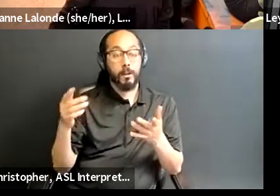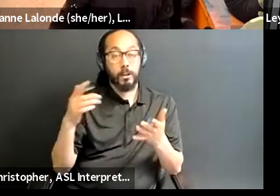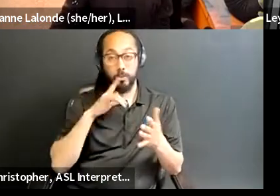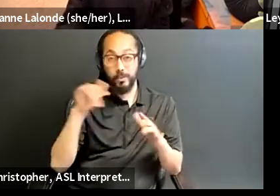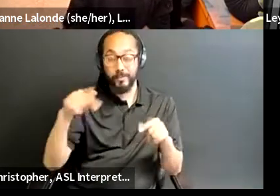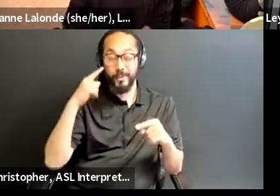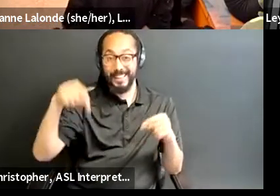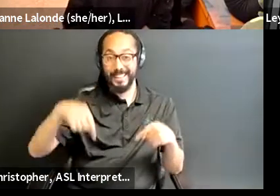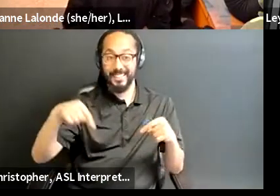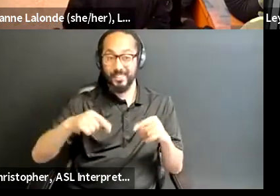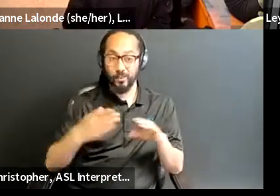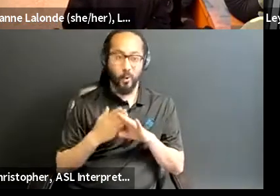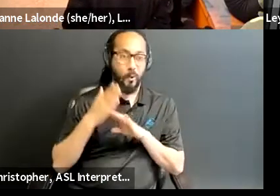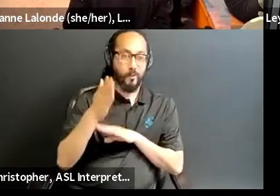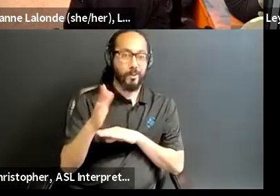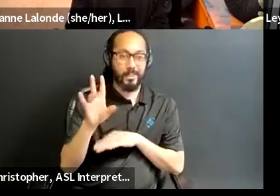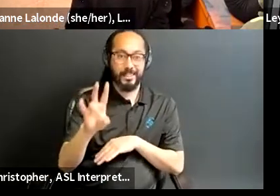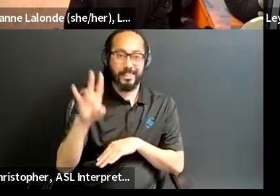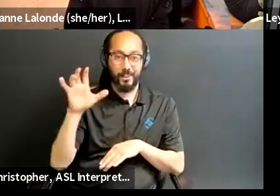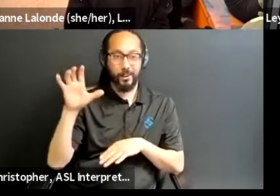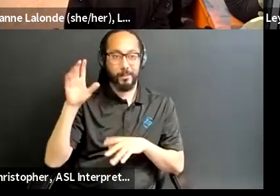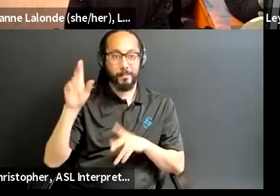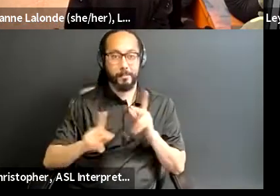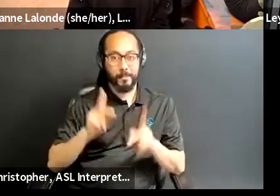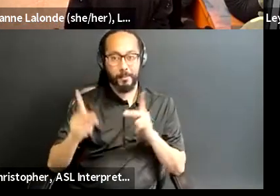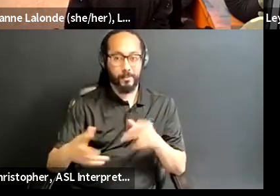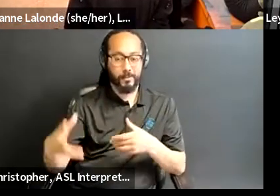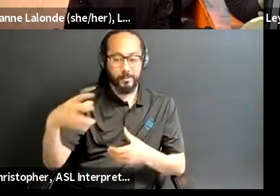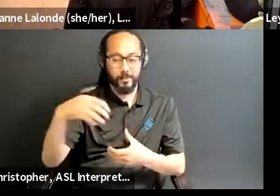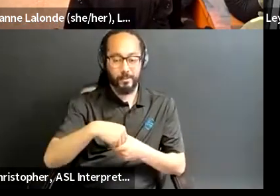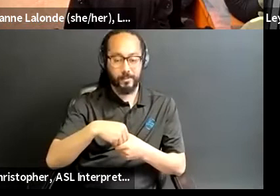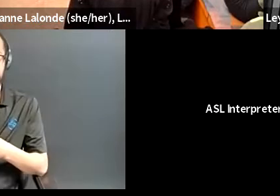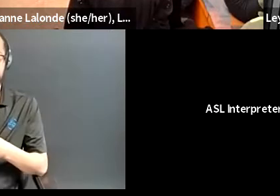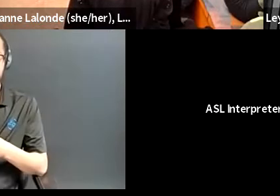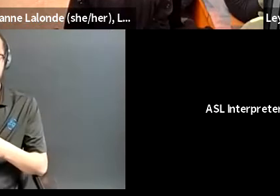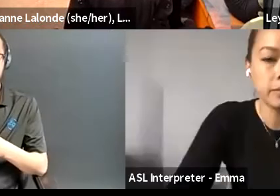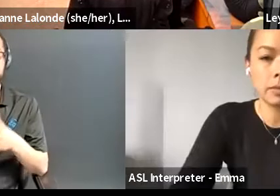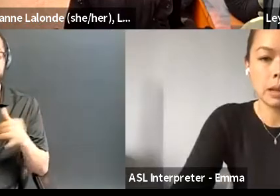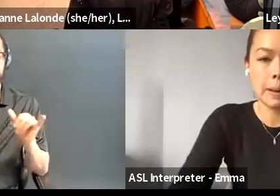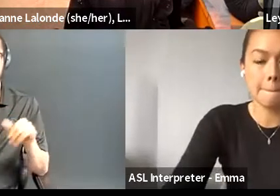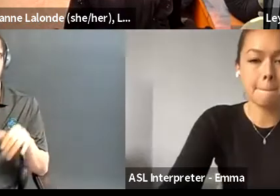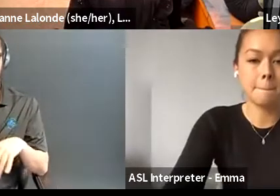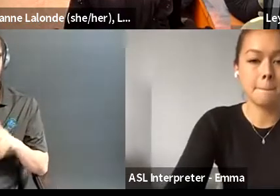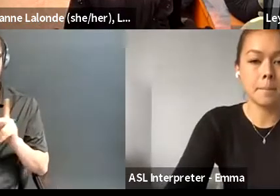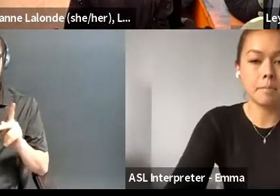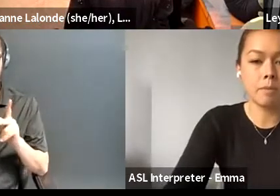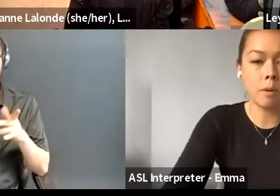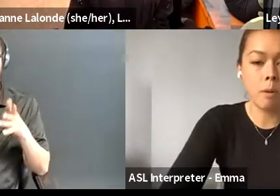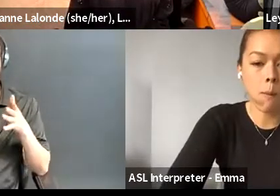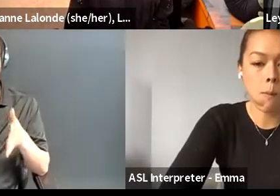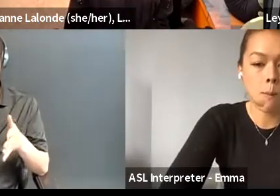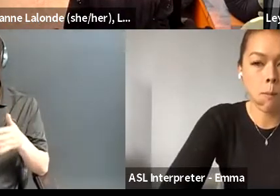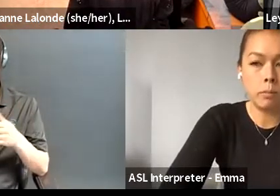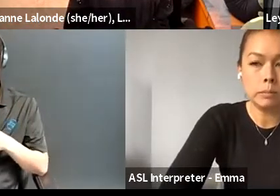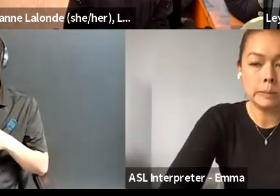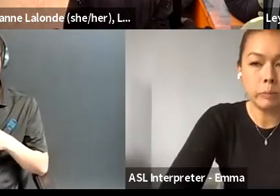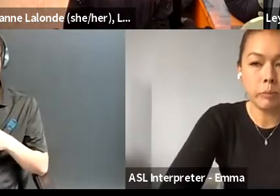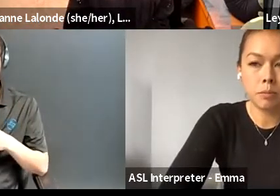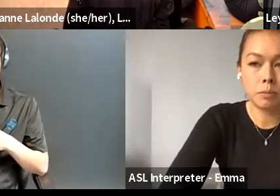and participated, and we still have over 400 with us. And I think it speaks to